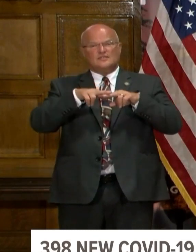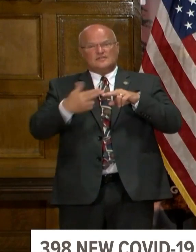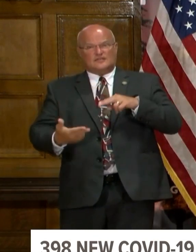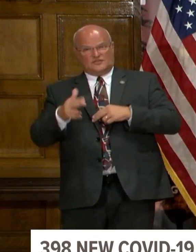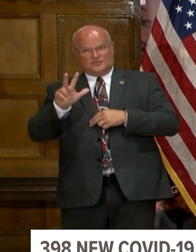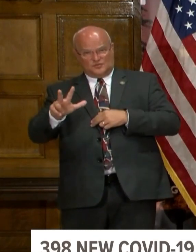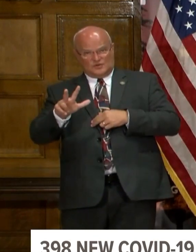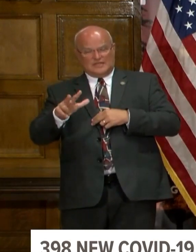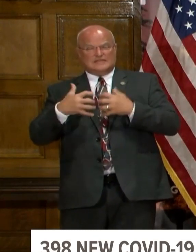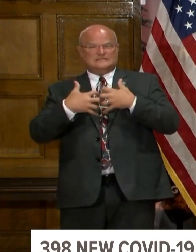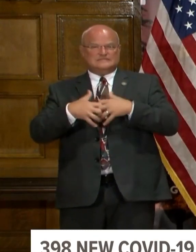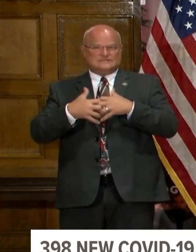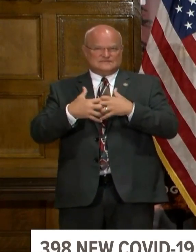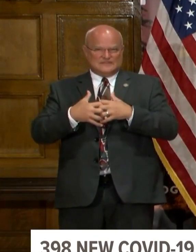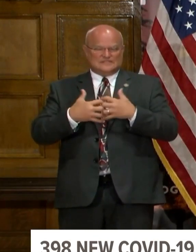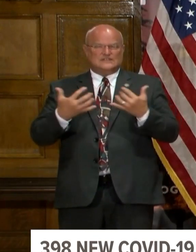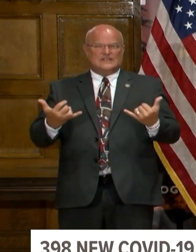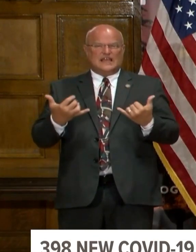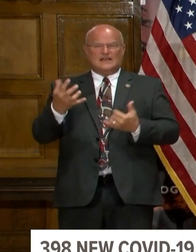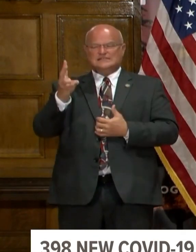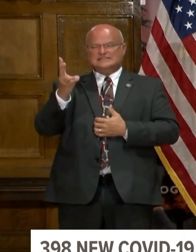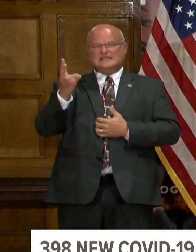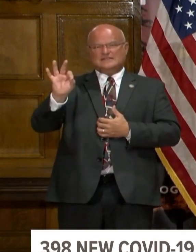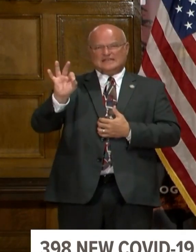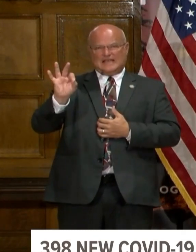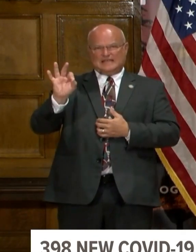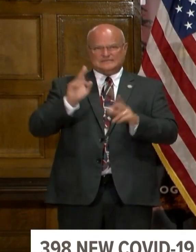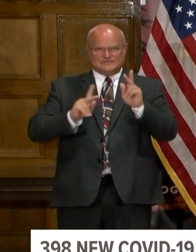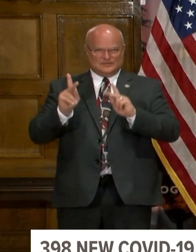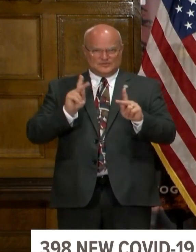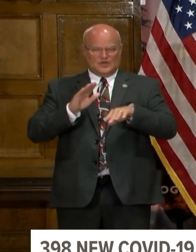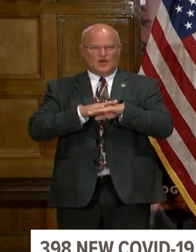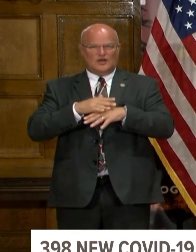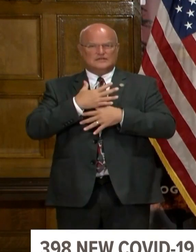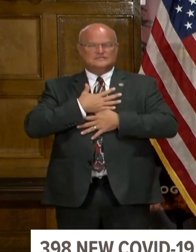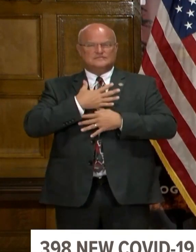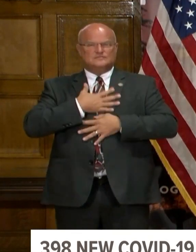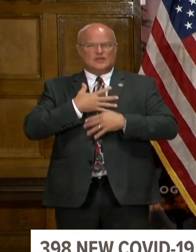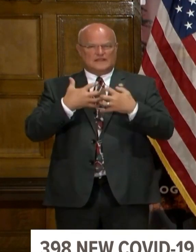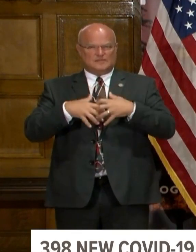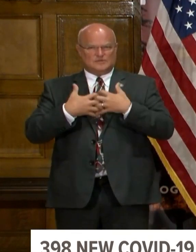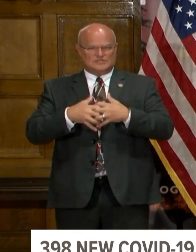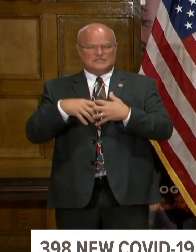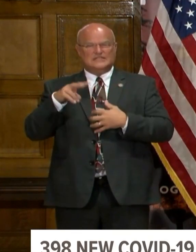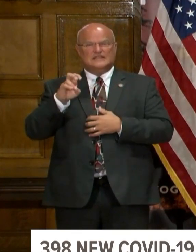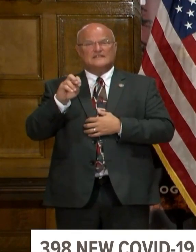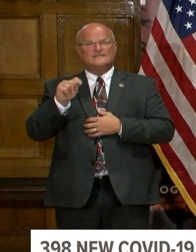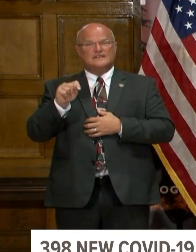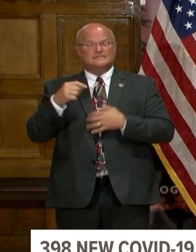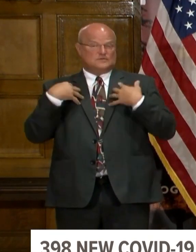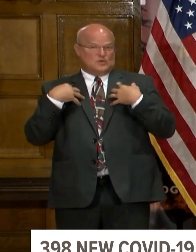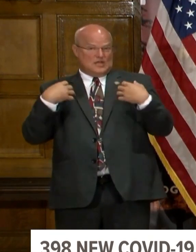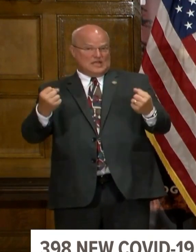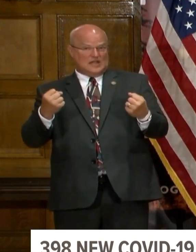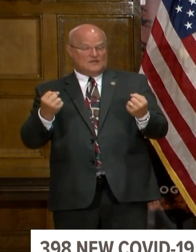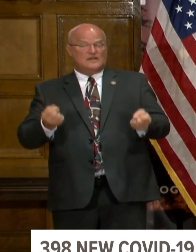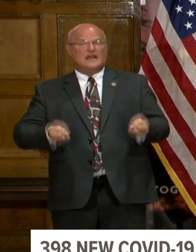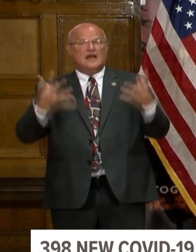requiring mechanical ventilation, so we're now at 79. Our recovered patients to date are